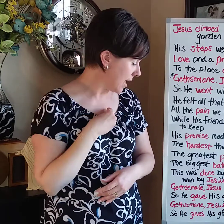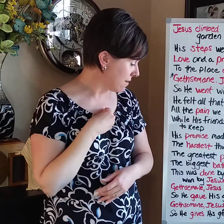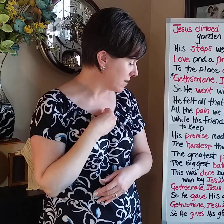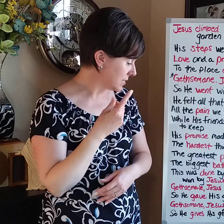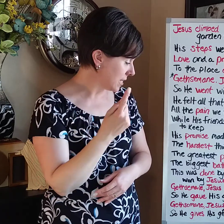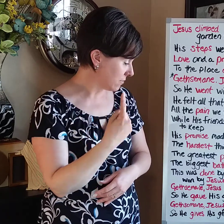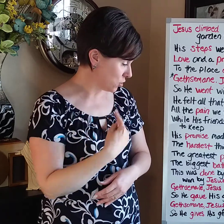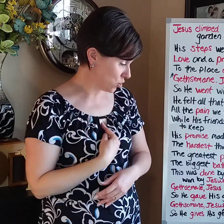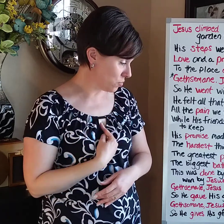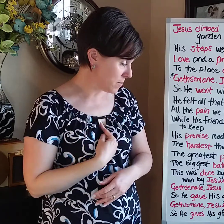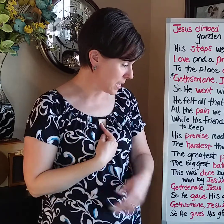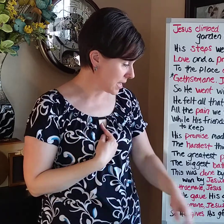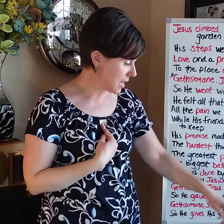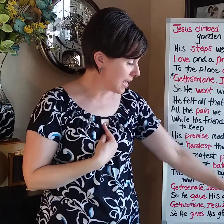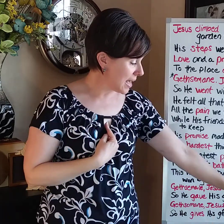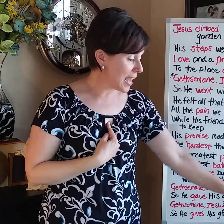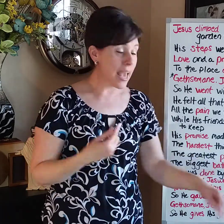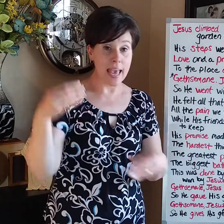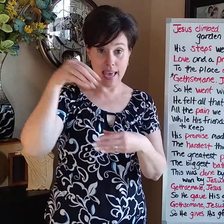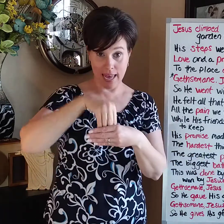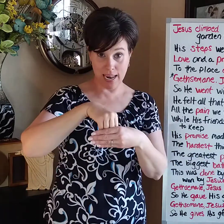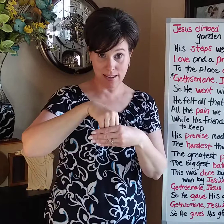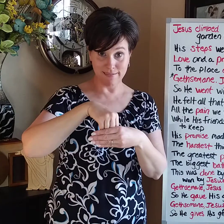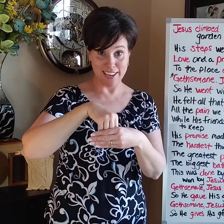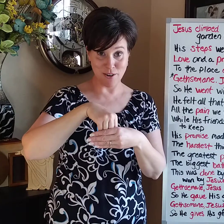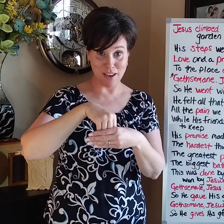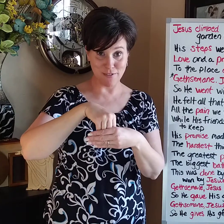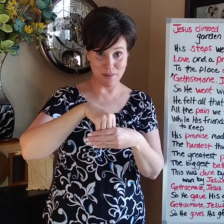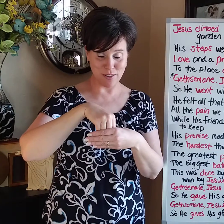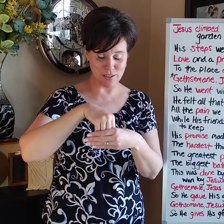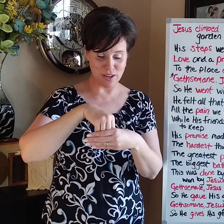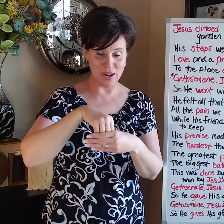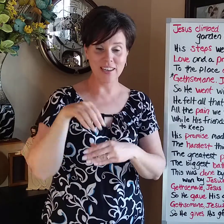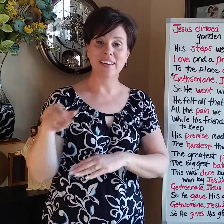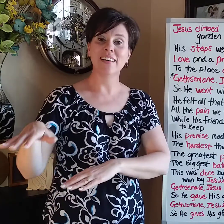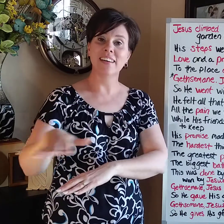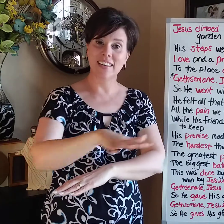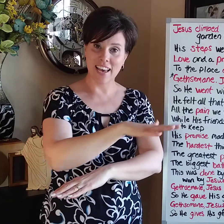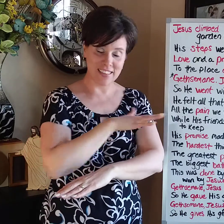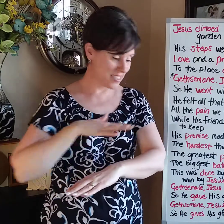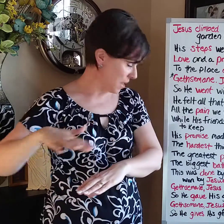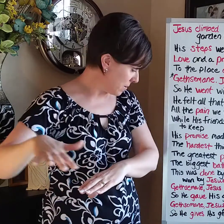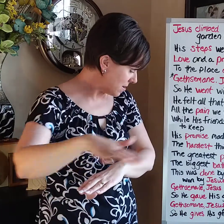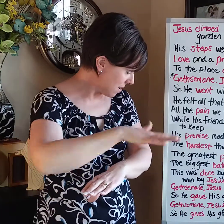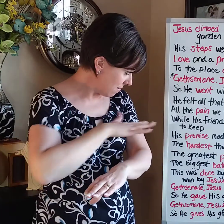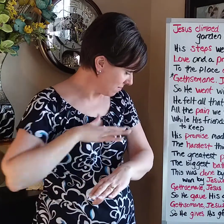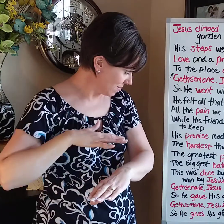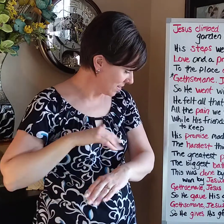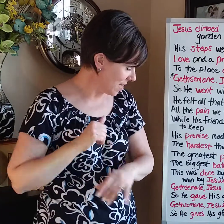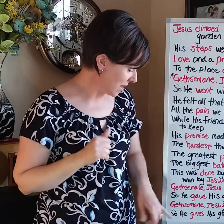gave his gift to me in, they know that from another song, Gethsemane. And then